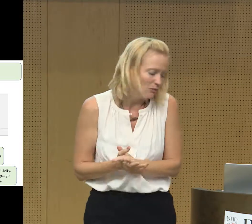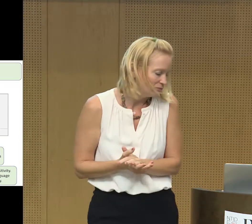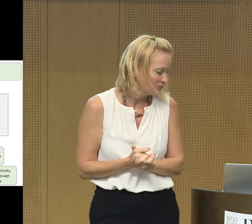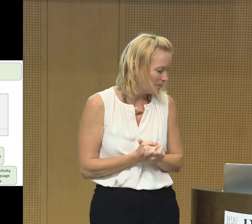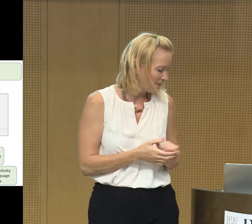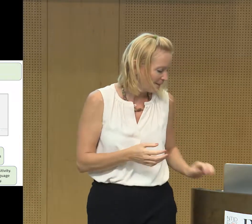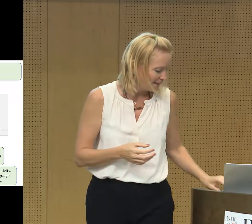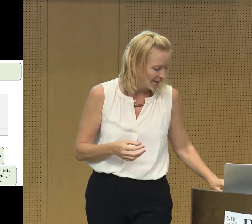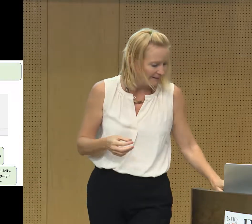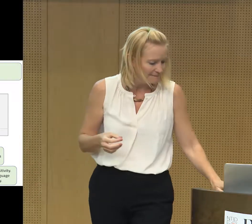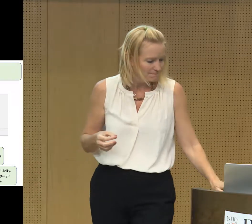exposure.